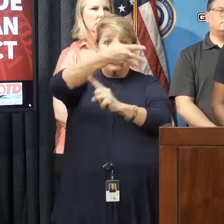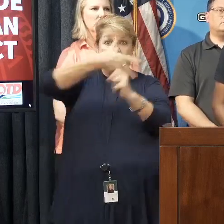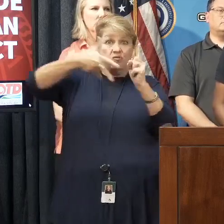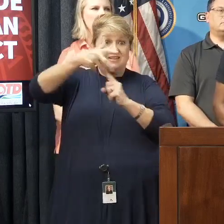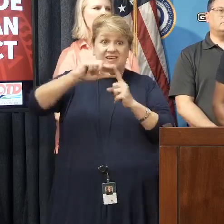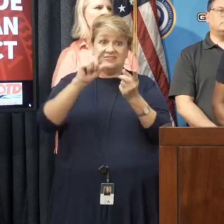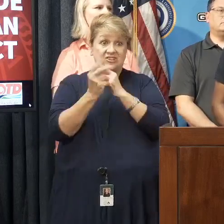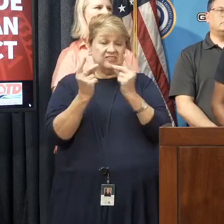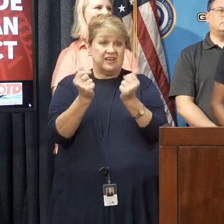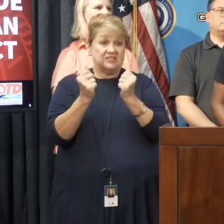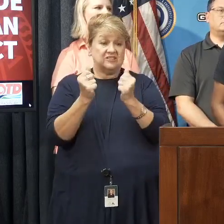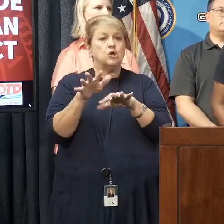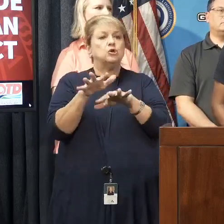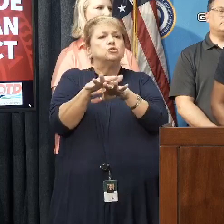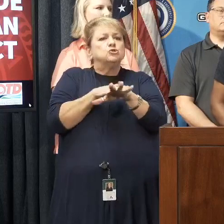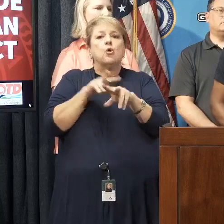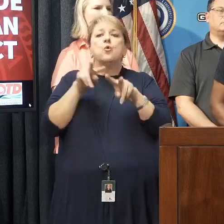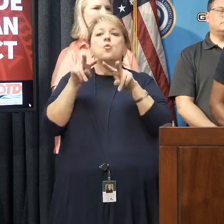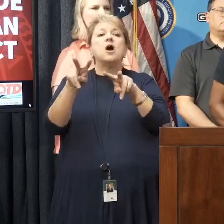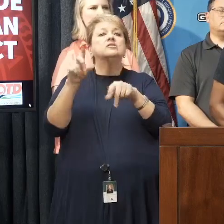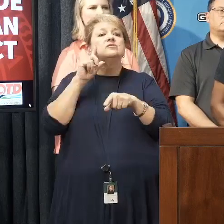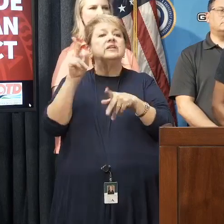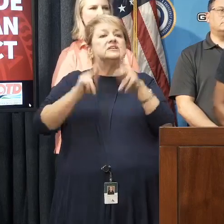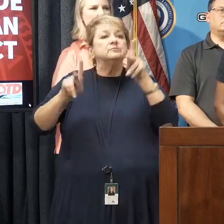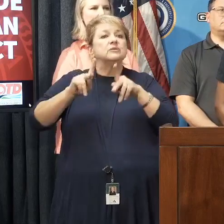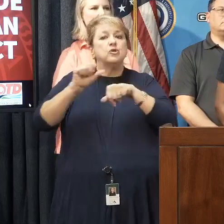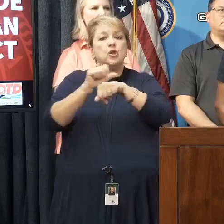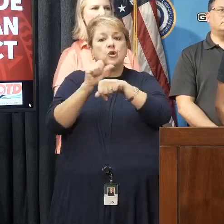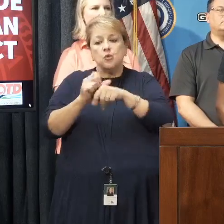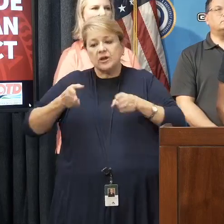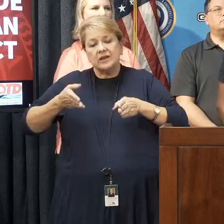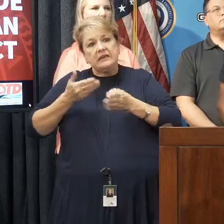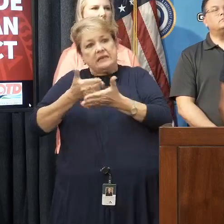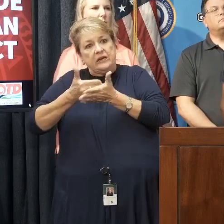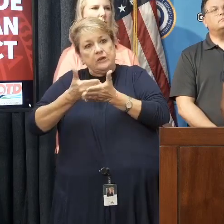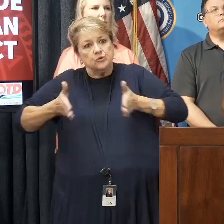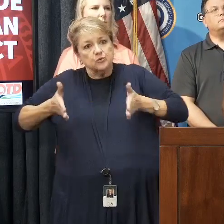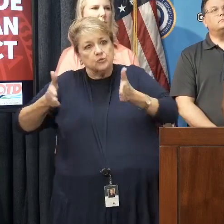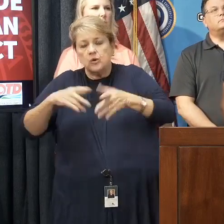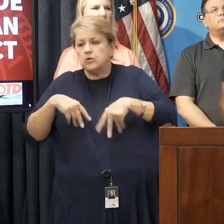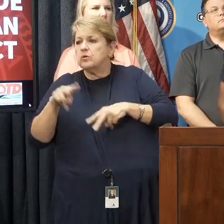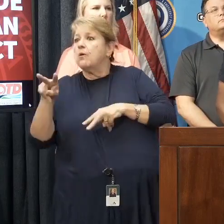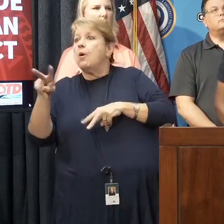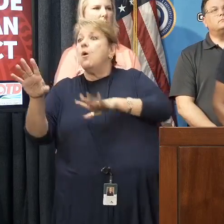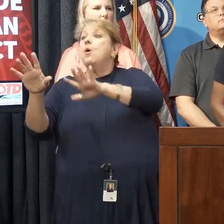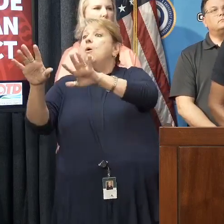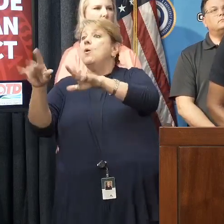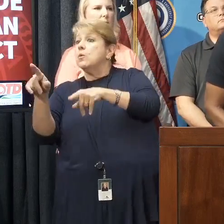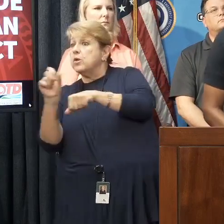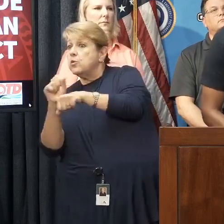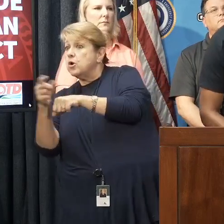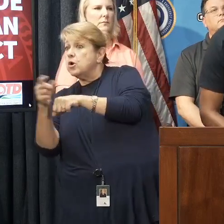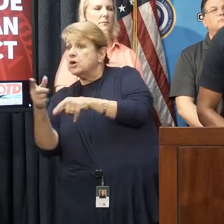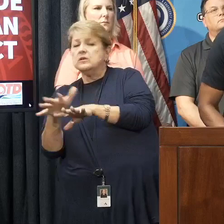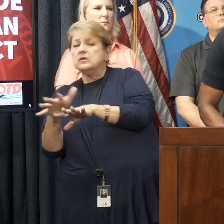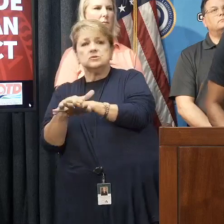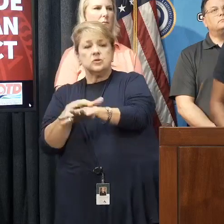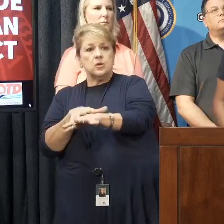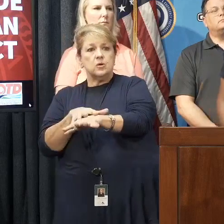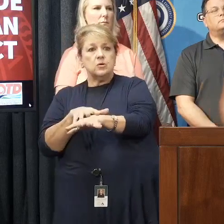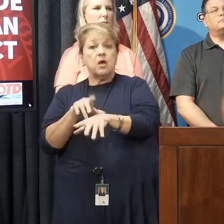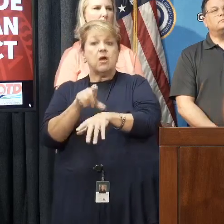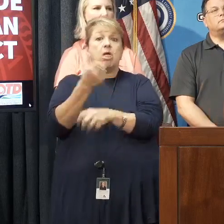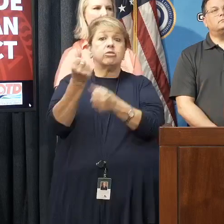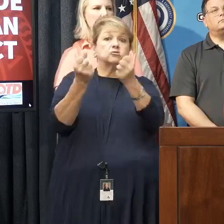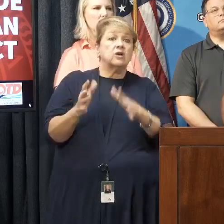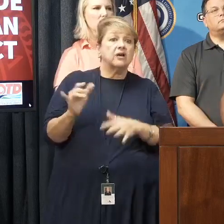down and look for emergency responders working alongside the roadway, as well as other motorists. We want everybody to